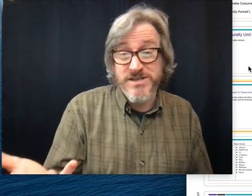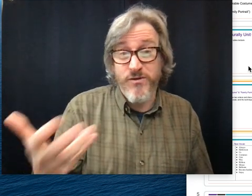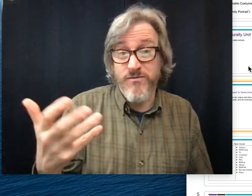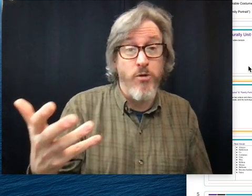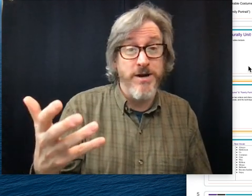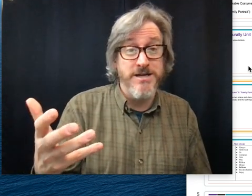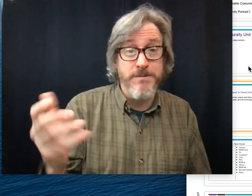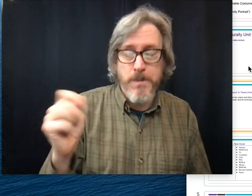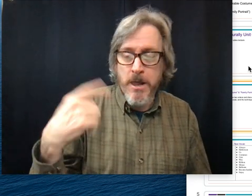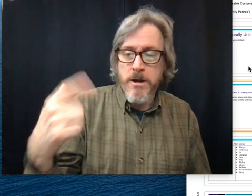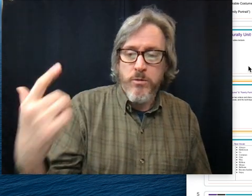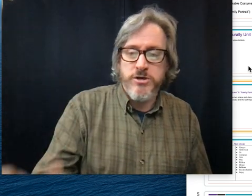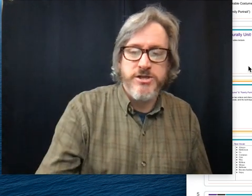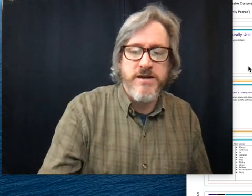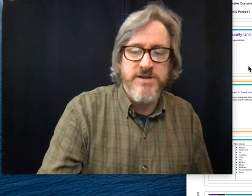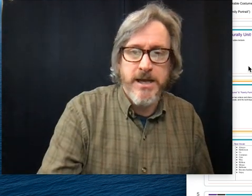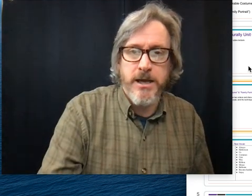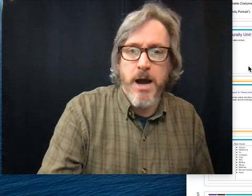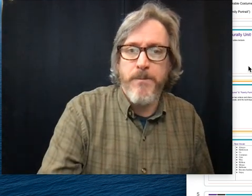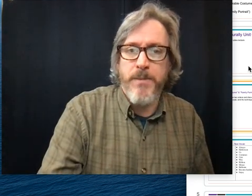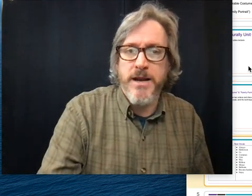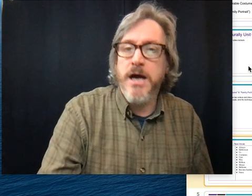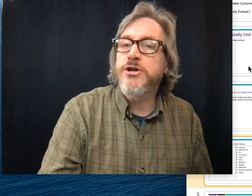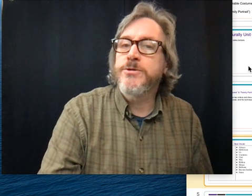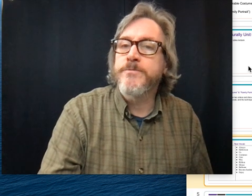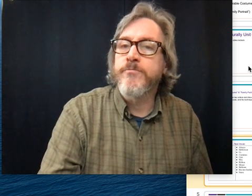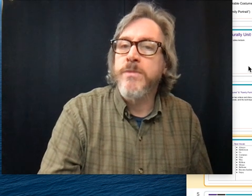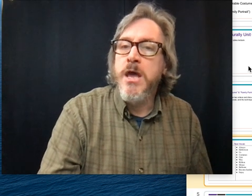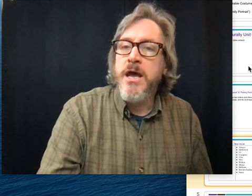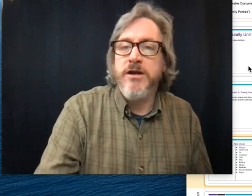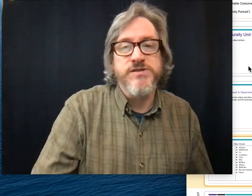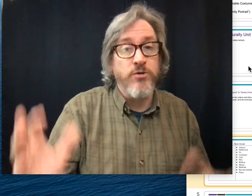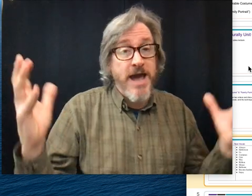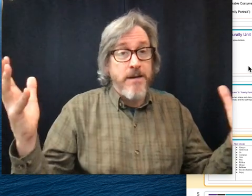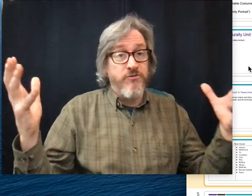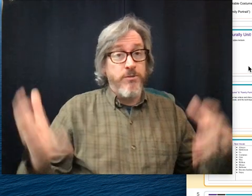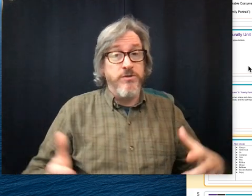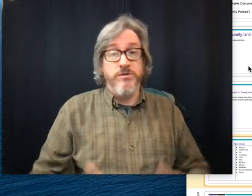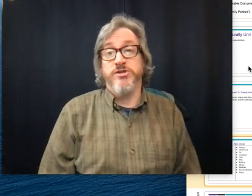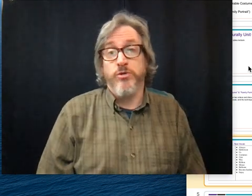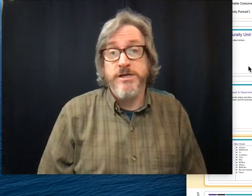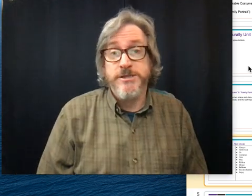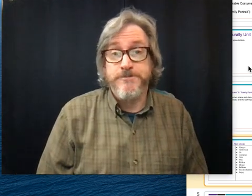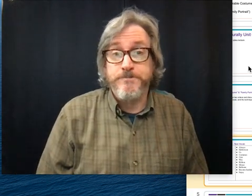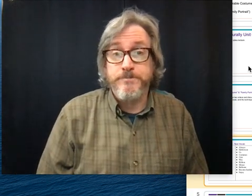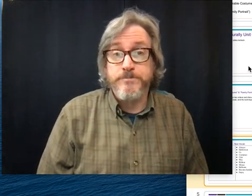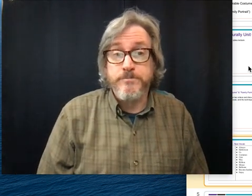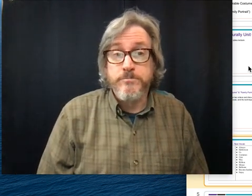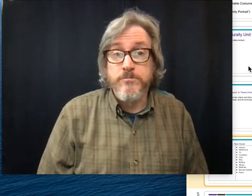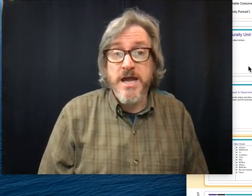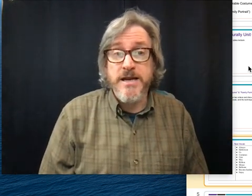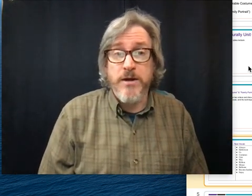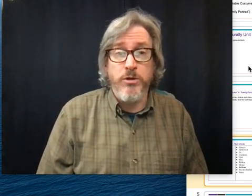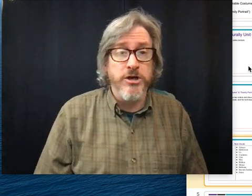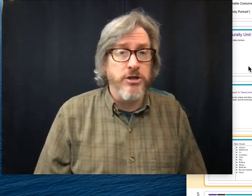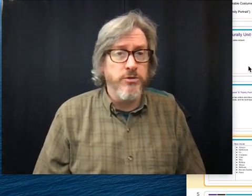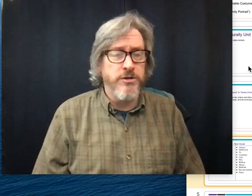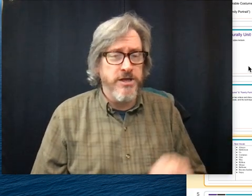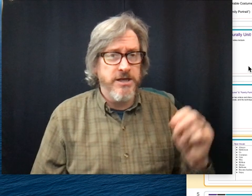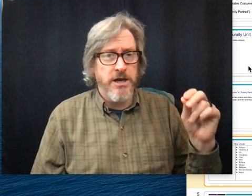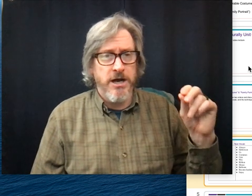off of stuff we've already done. We're just kind of taking it up a notch. Here's the vocab from both of those stories. And I